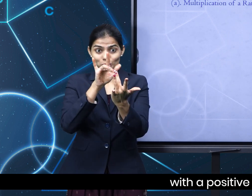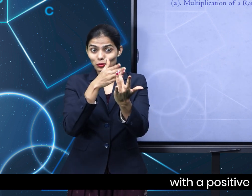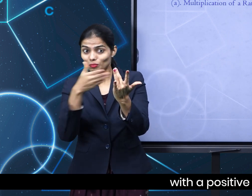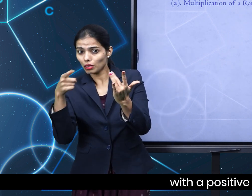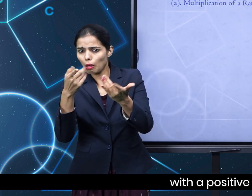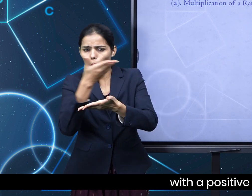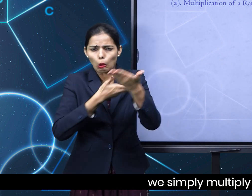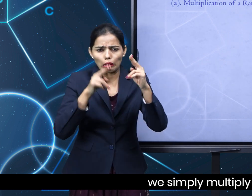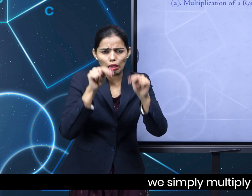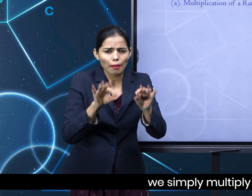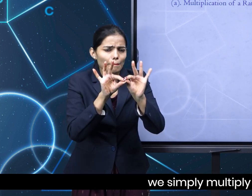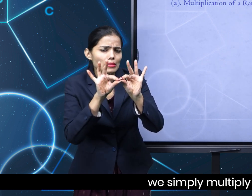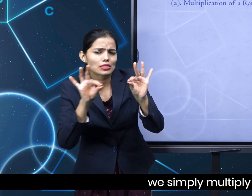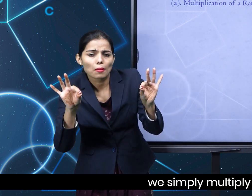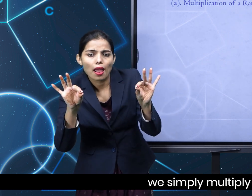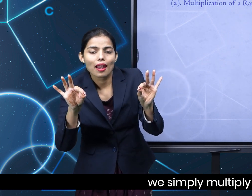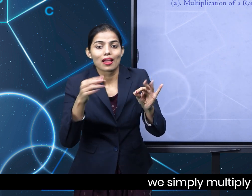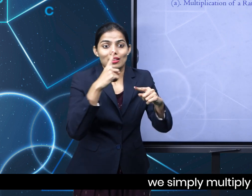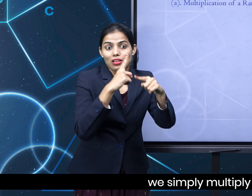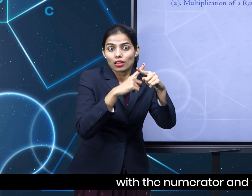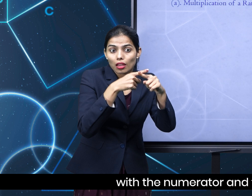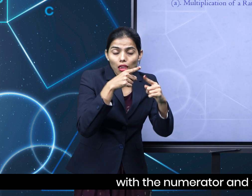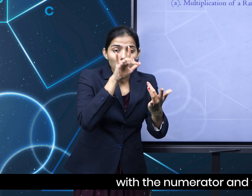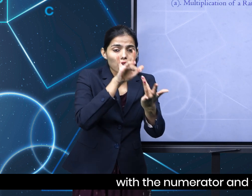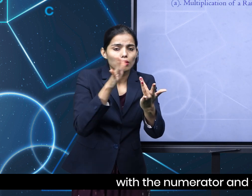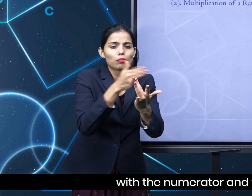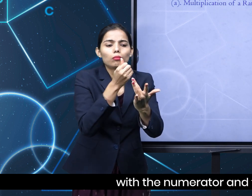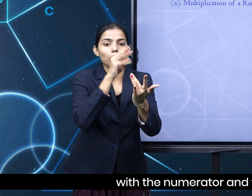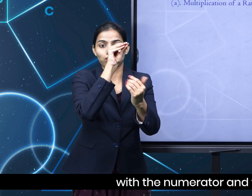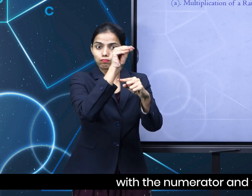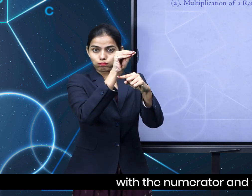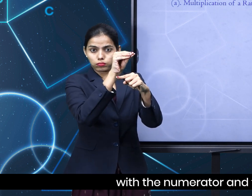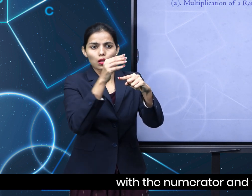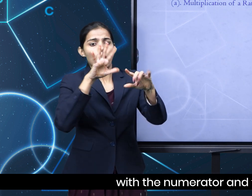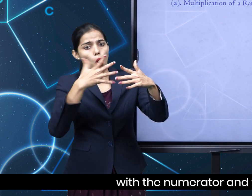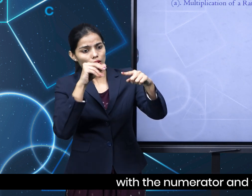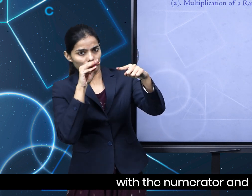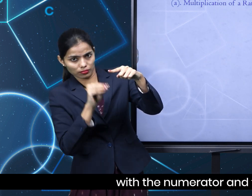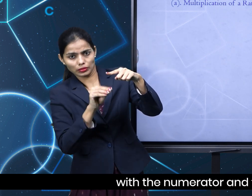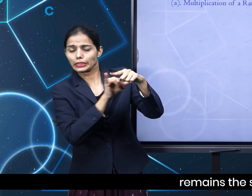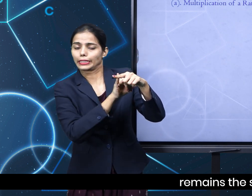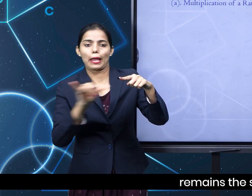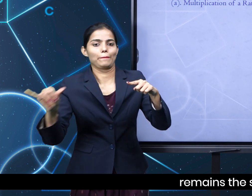integer, we simply multiply the integer with the numerator and the denominator remains the